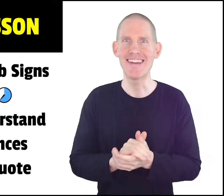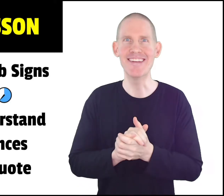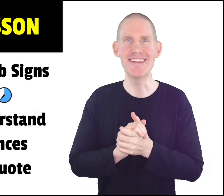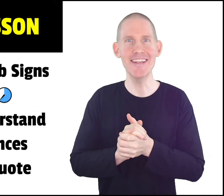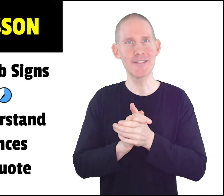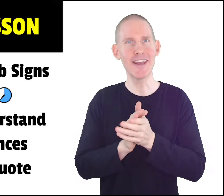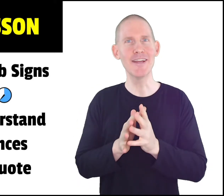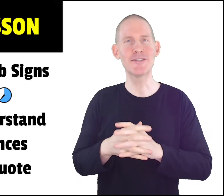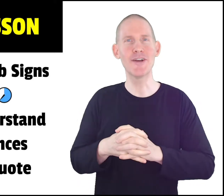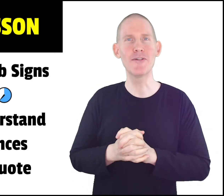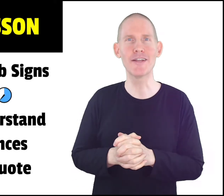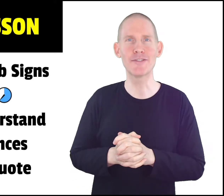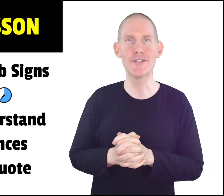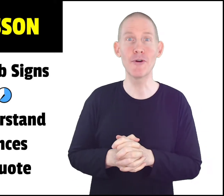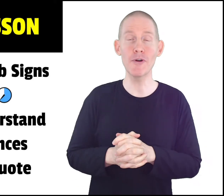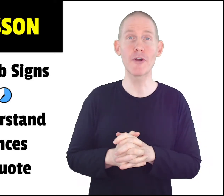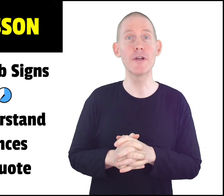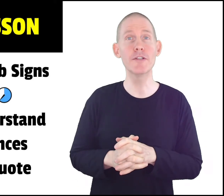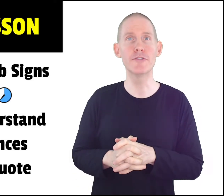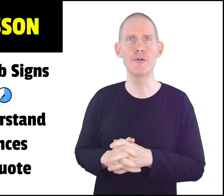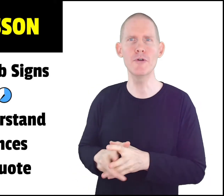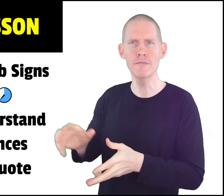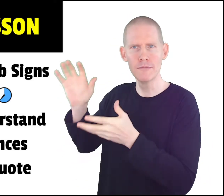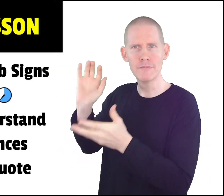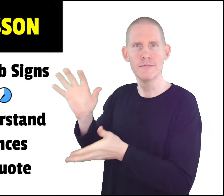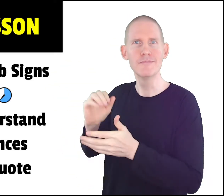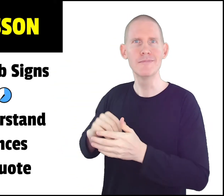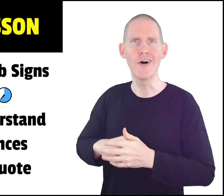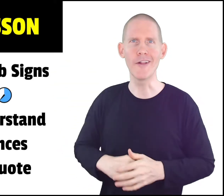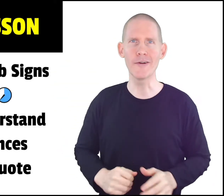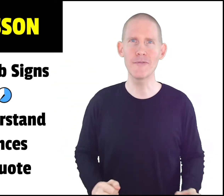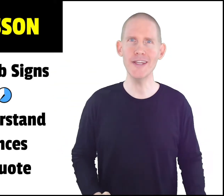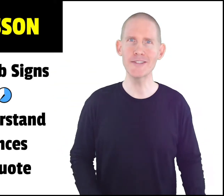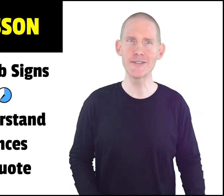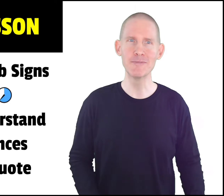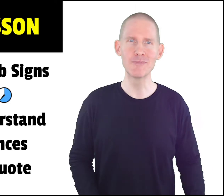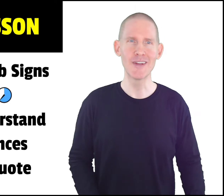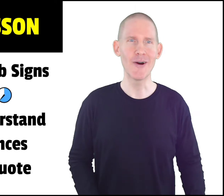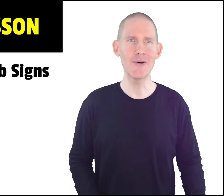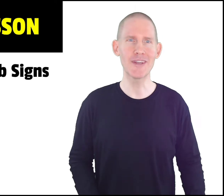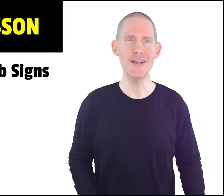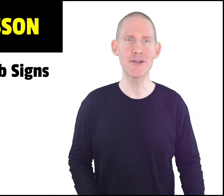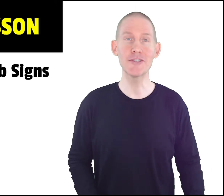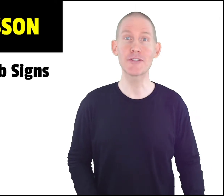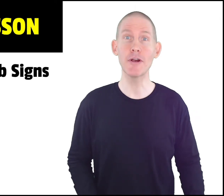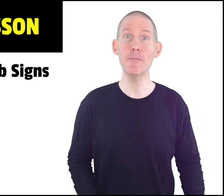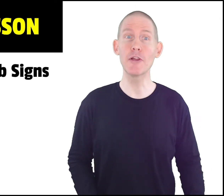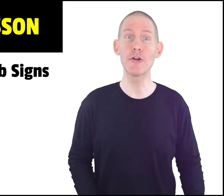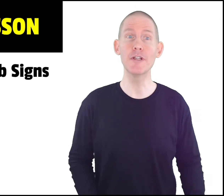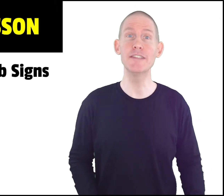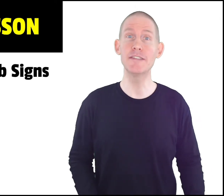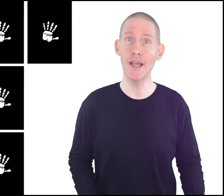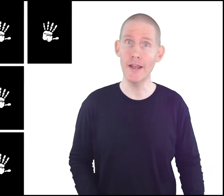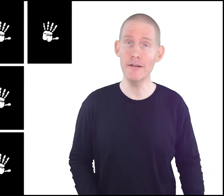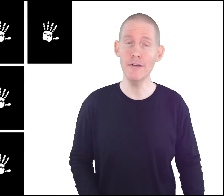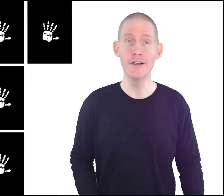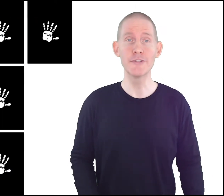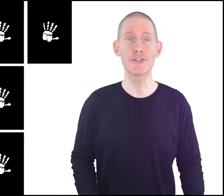In this ASL lesson, you're going to do all of this. Okay, you're going to start by learning 10 signs